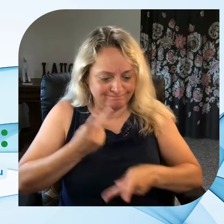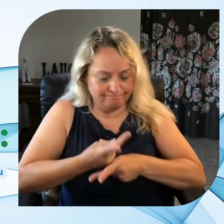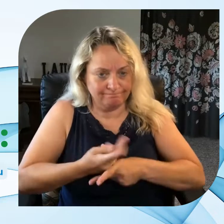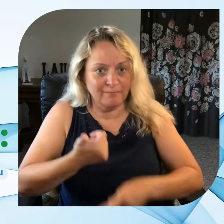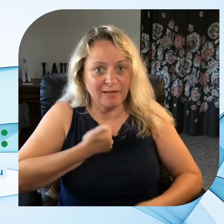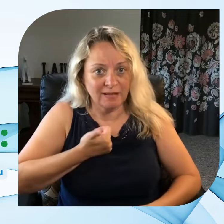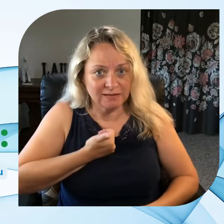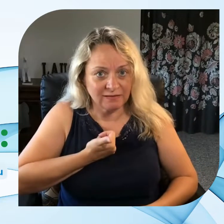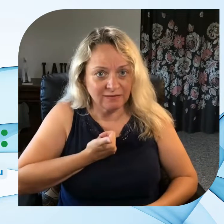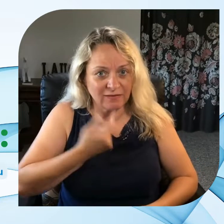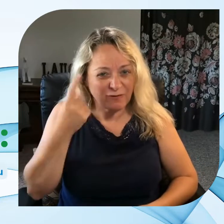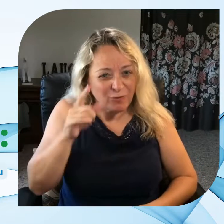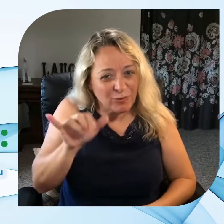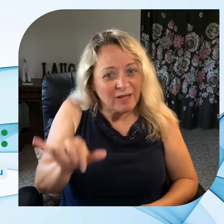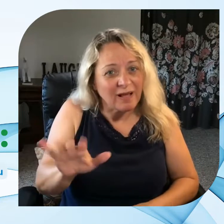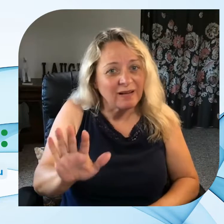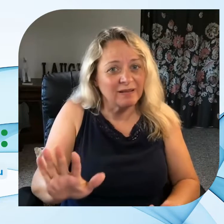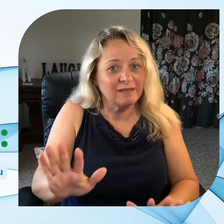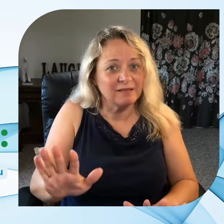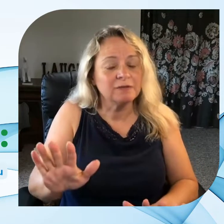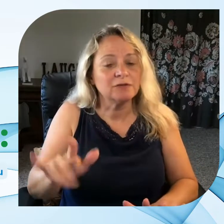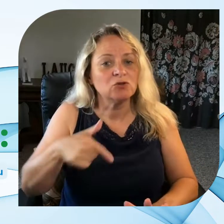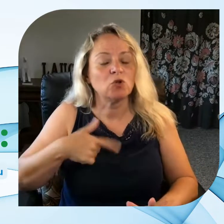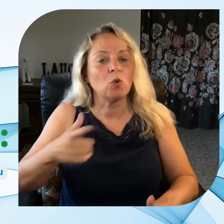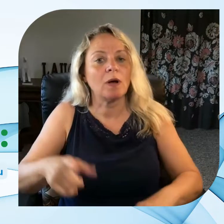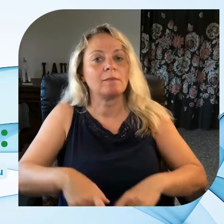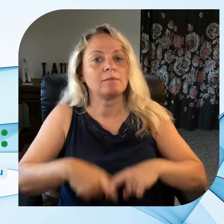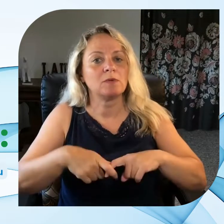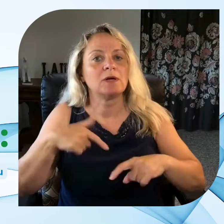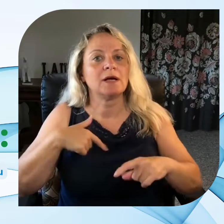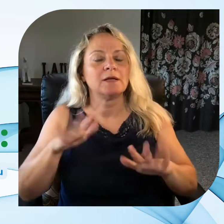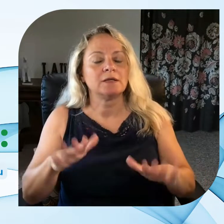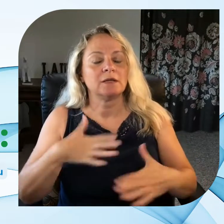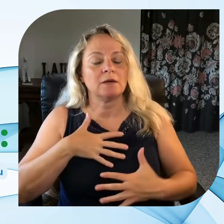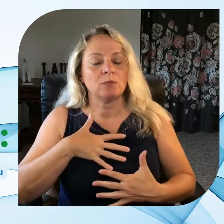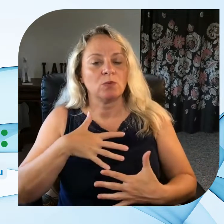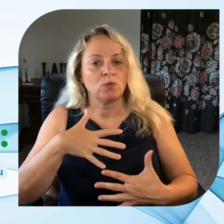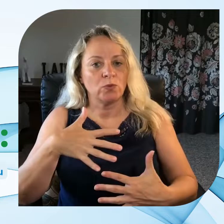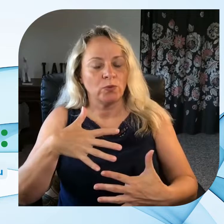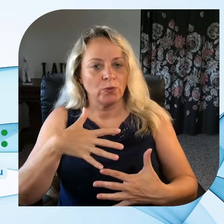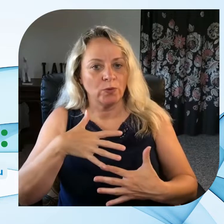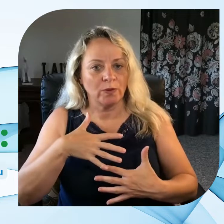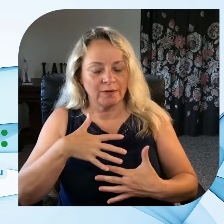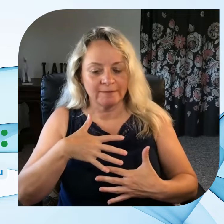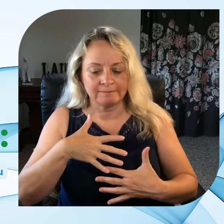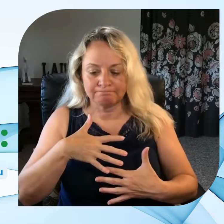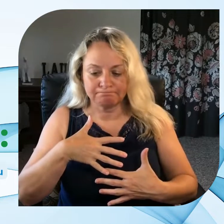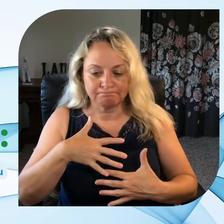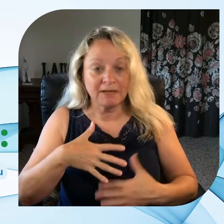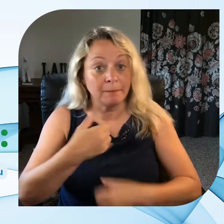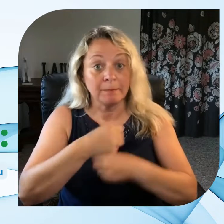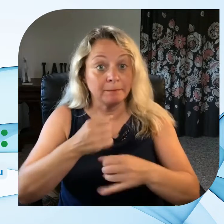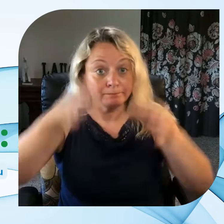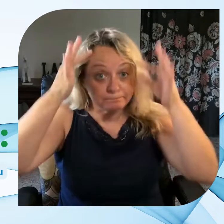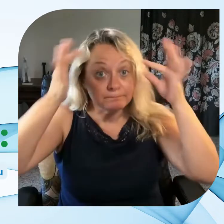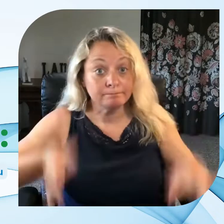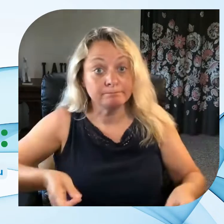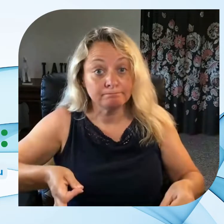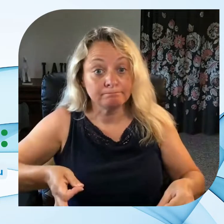And I finally sat with myself, breathed into it, and made a decision.